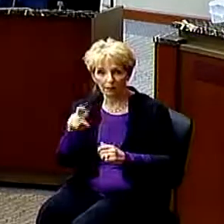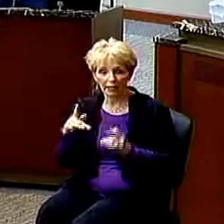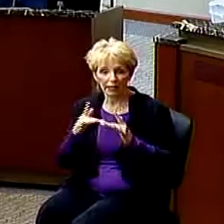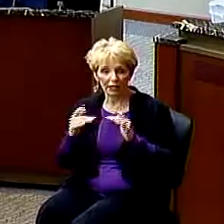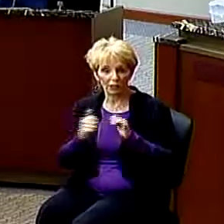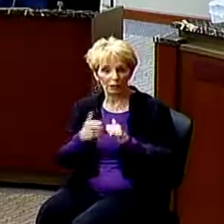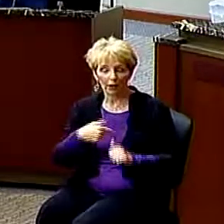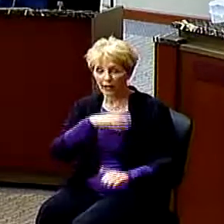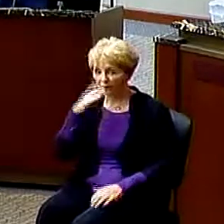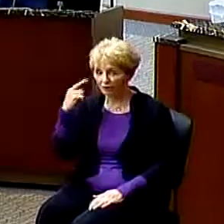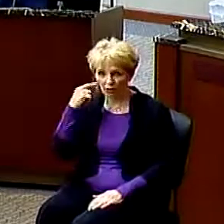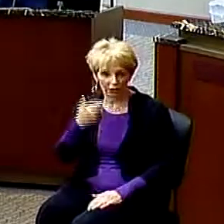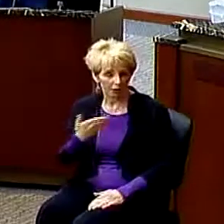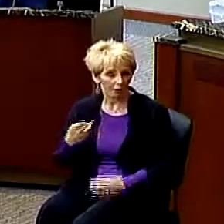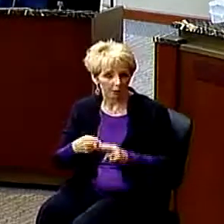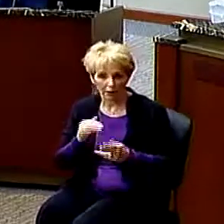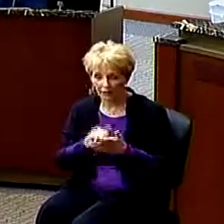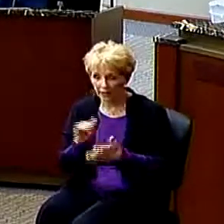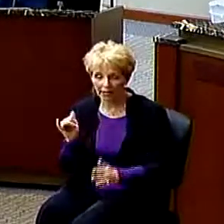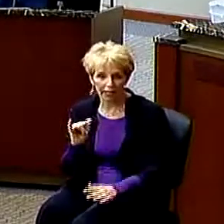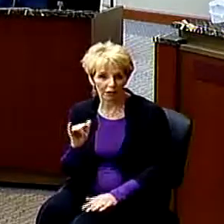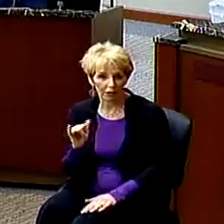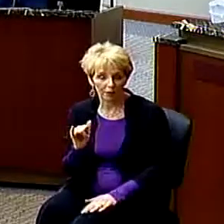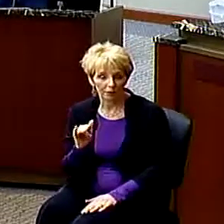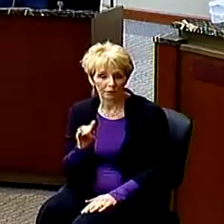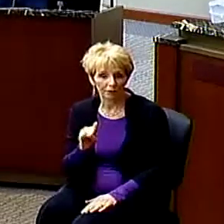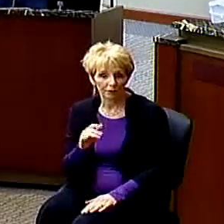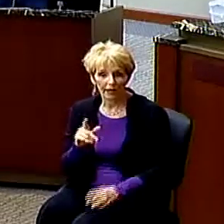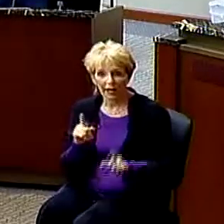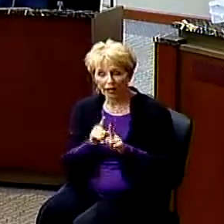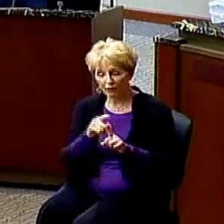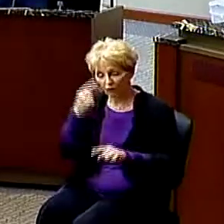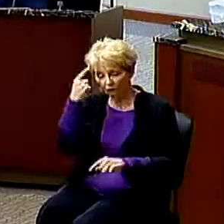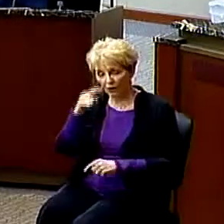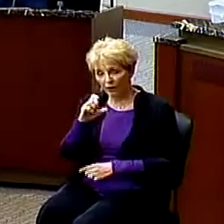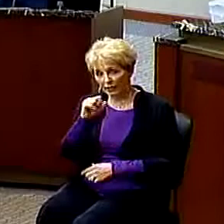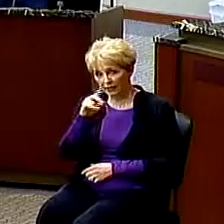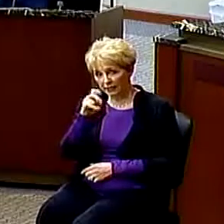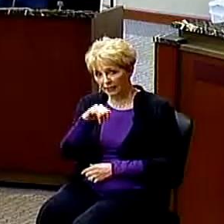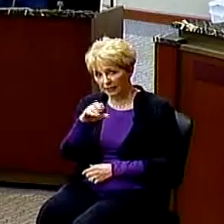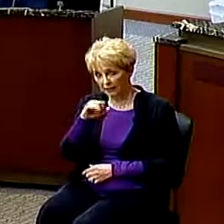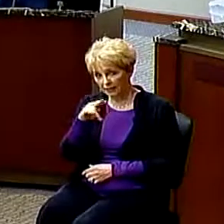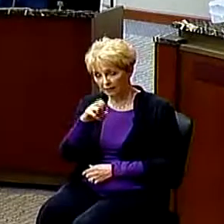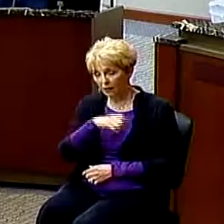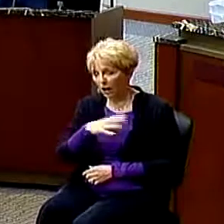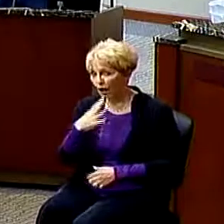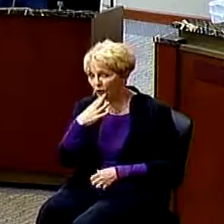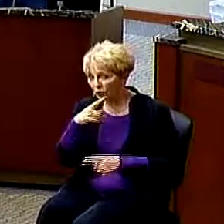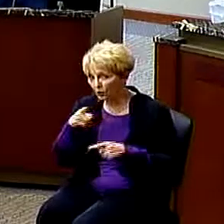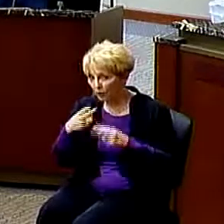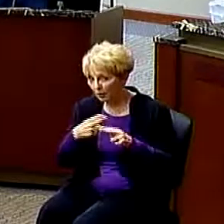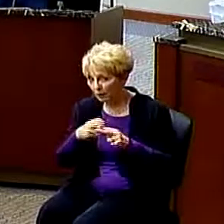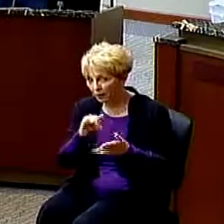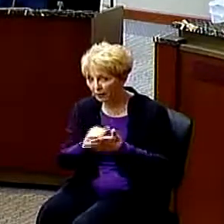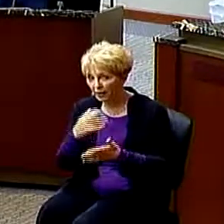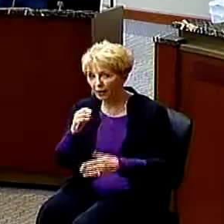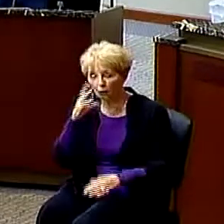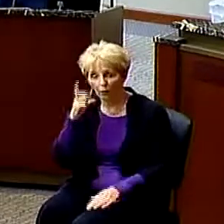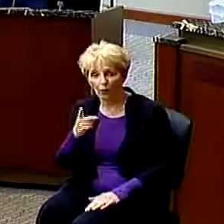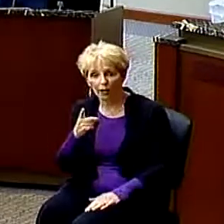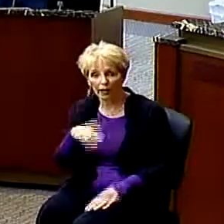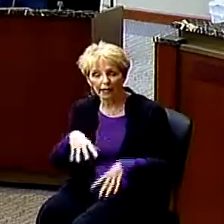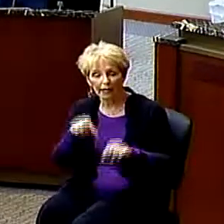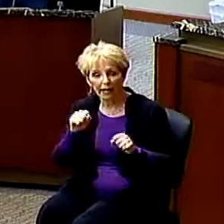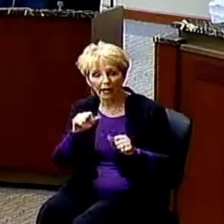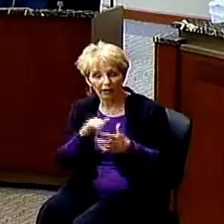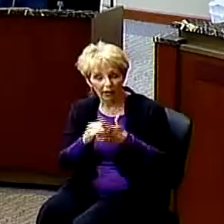me. I never heard anything about that either. And as for Sidney Simmons, I did talk to him about this. He said he would take